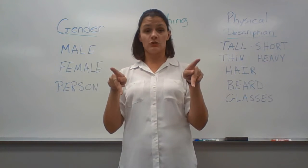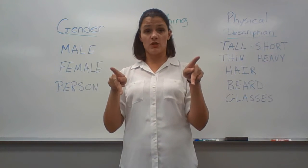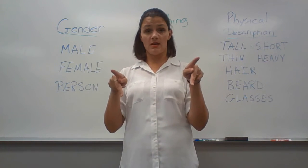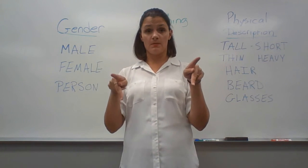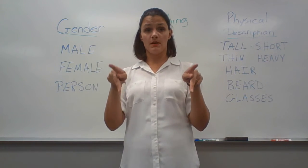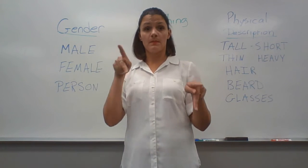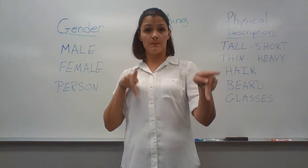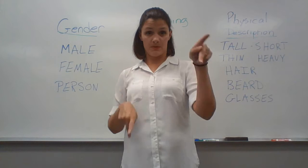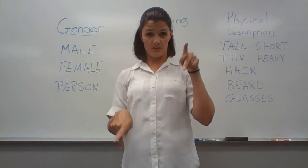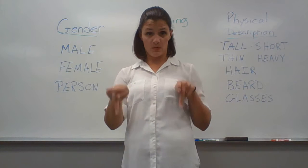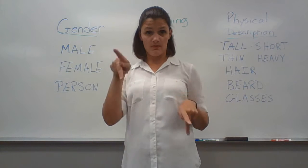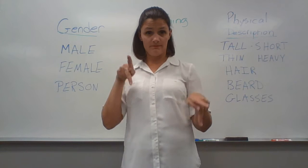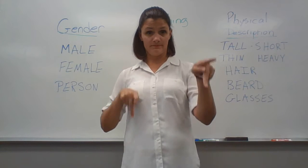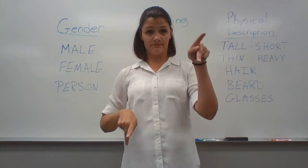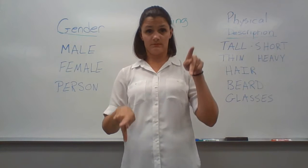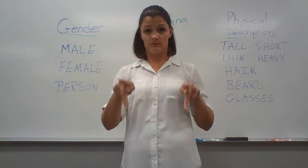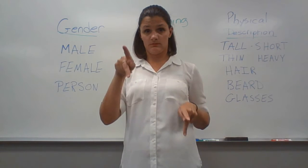shape, people.